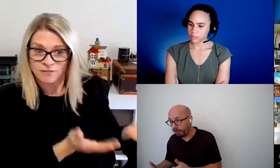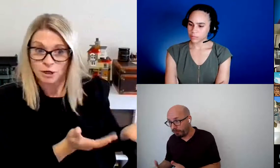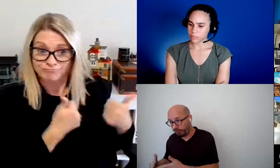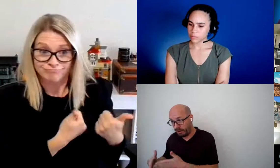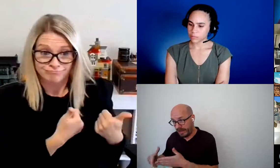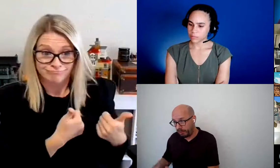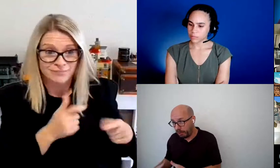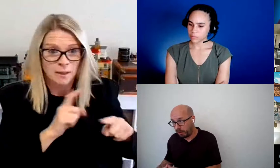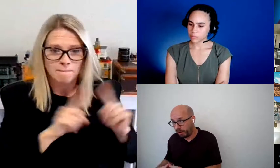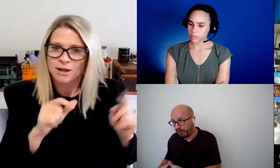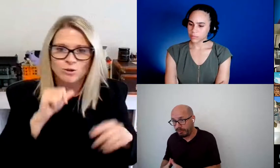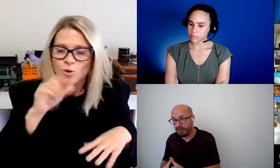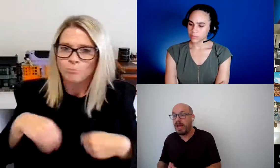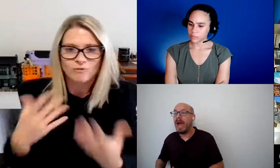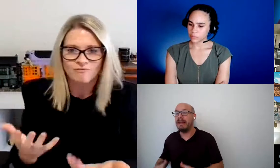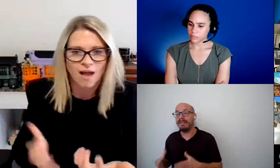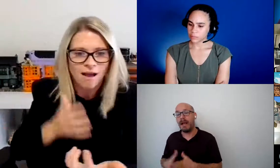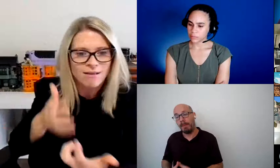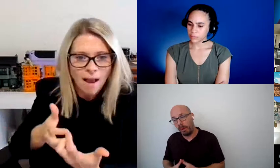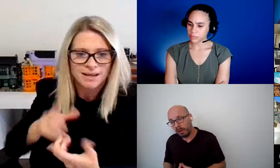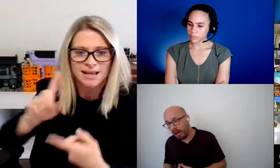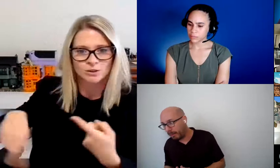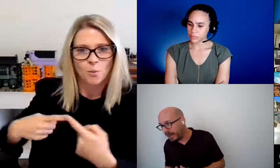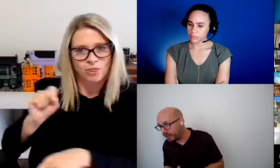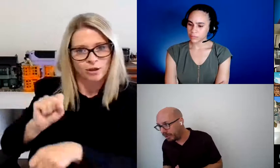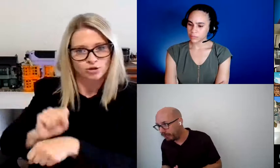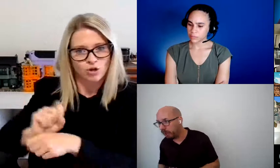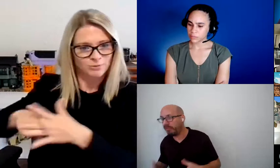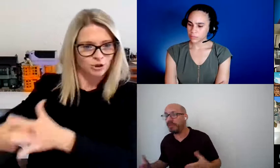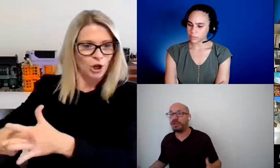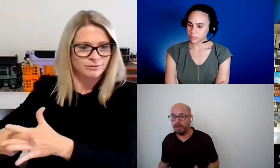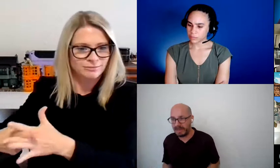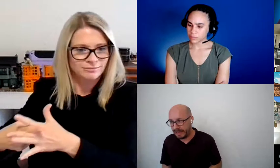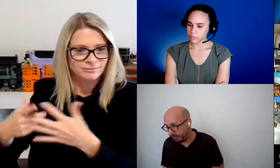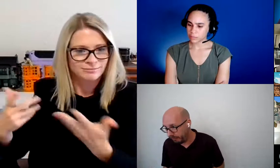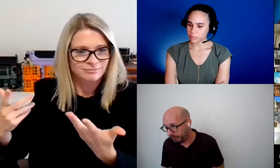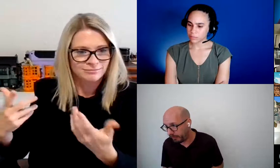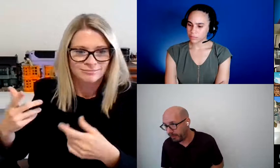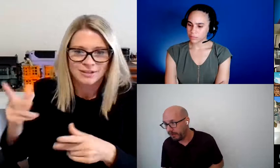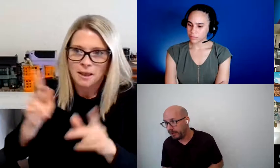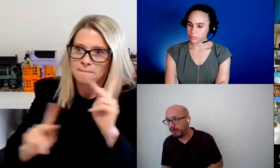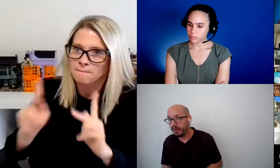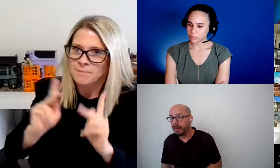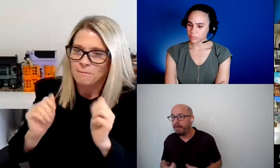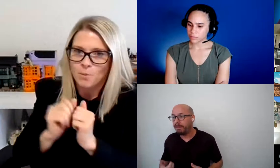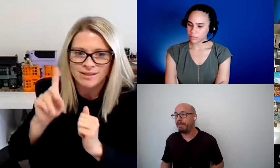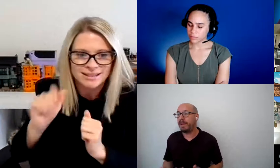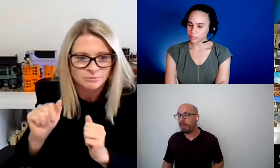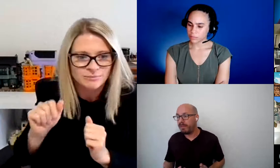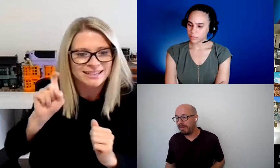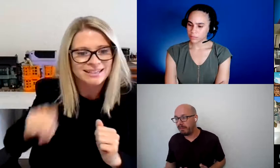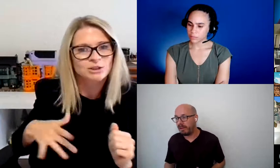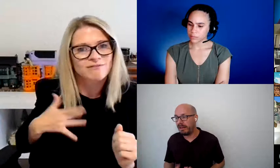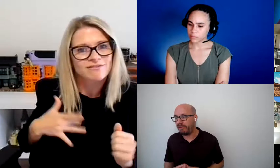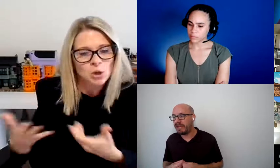interpreters for the interview process and stop all accommodations once the job begins. People with disabilities